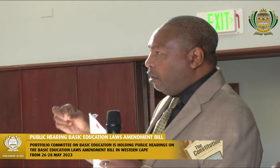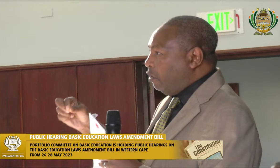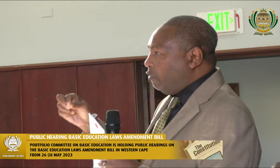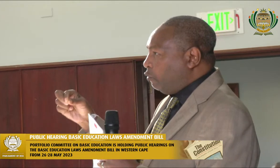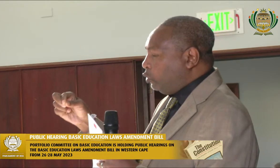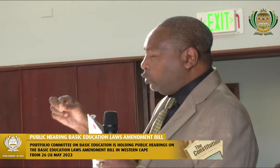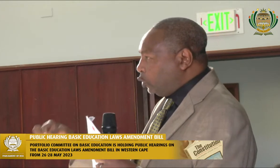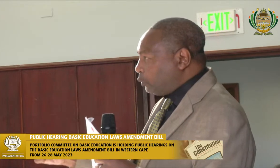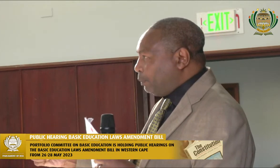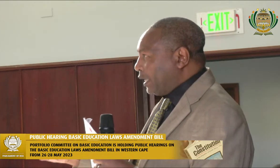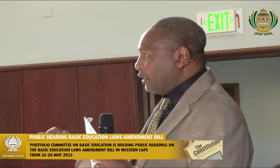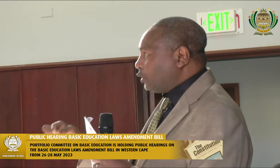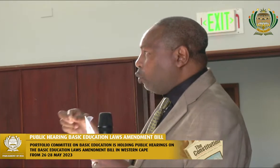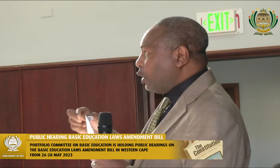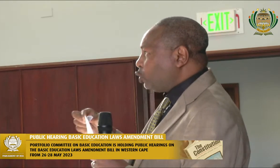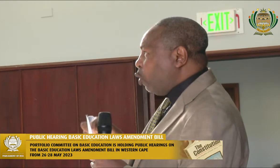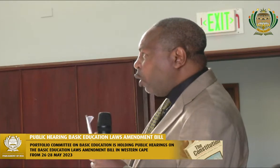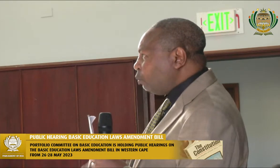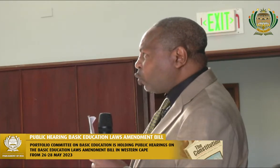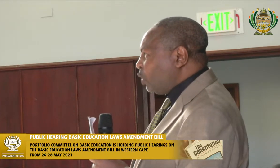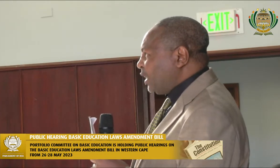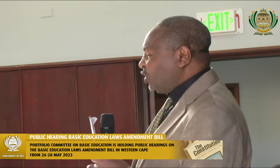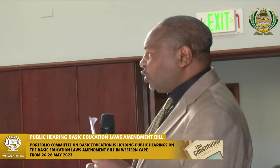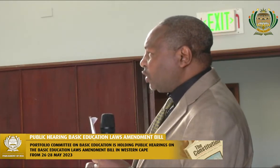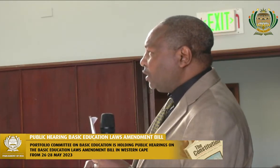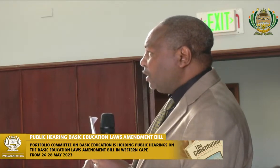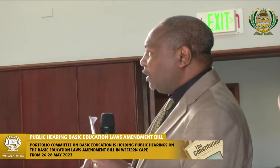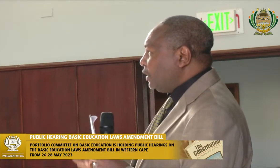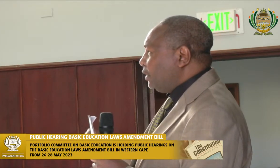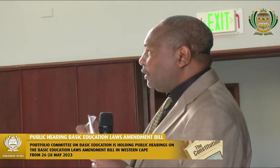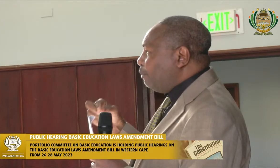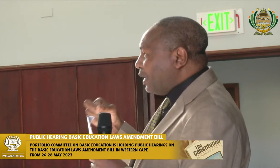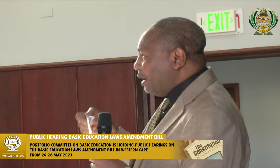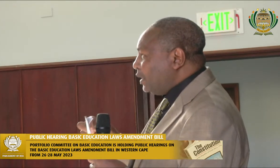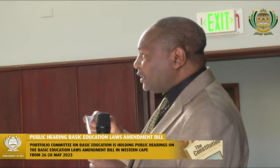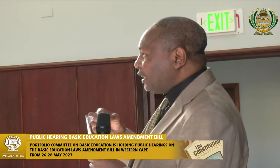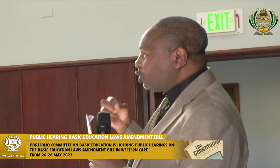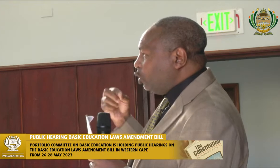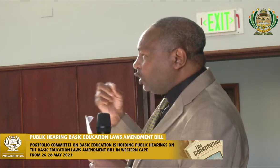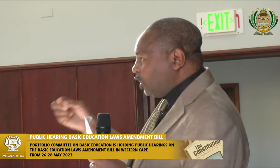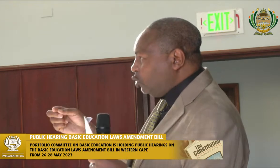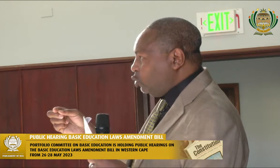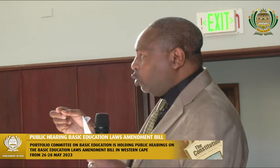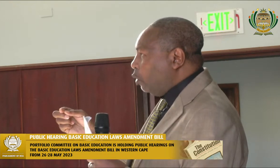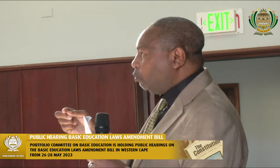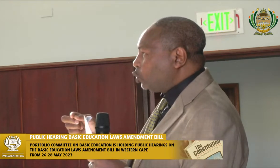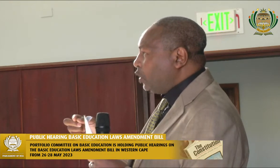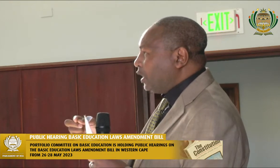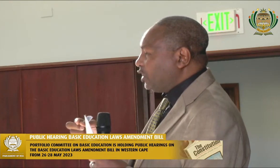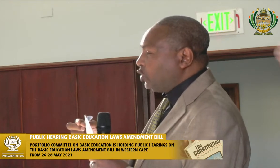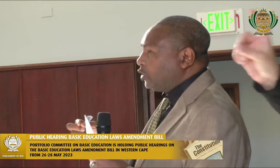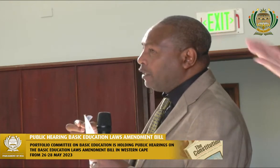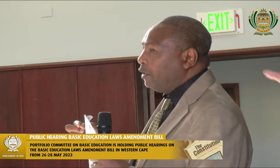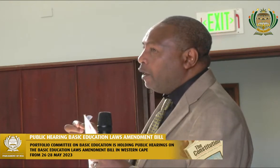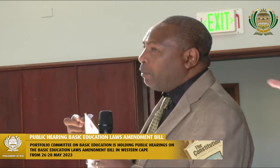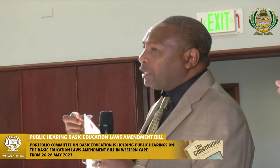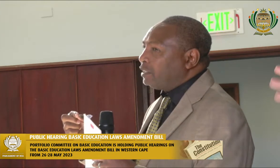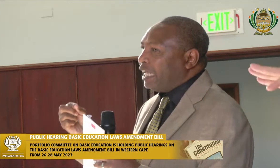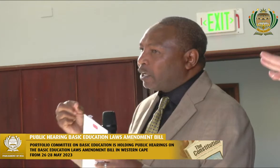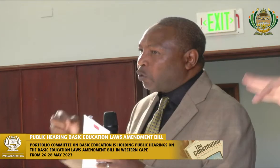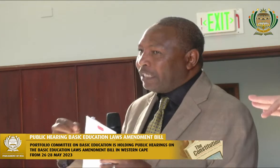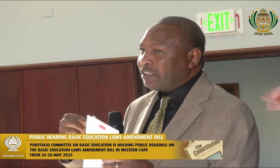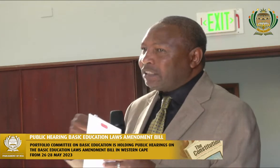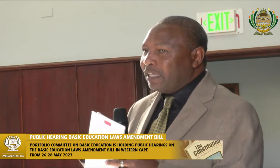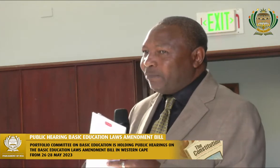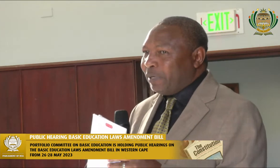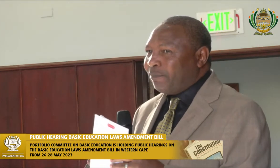right of those parents who want to homeschool their children. The Bella Bill says continue homeschooling the children, but